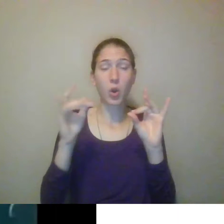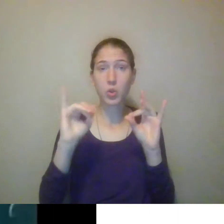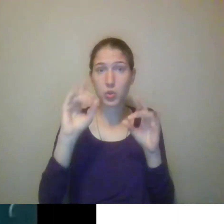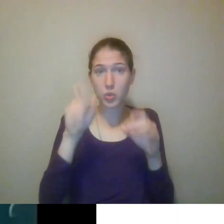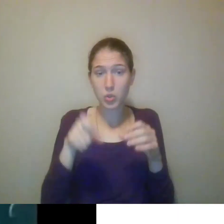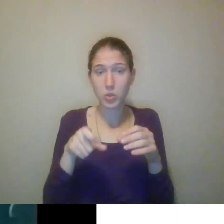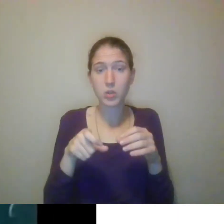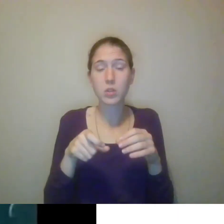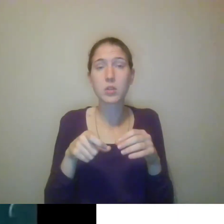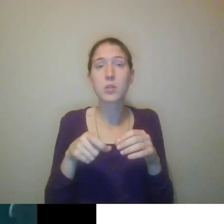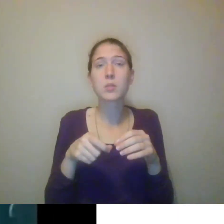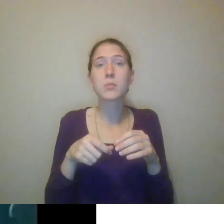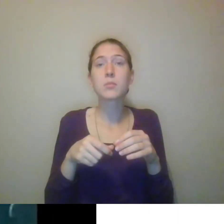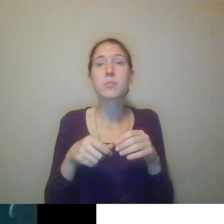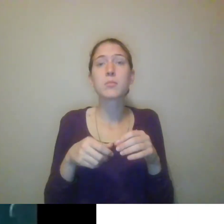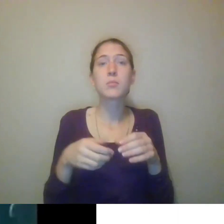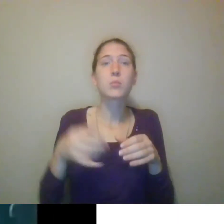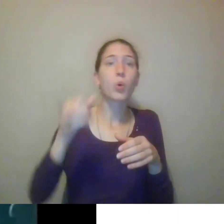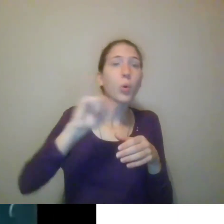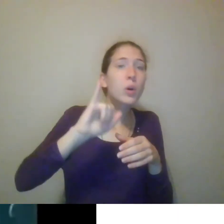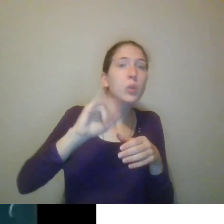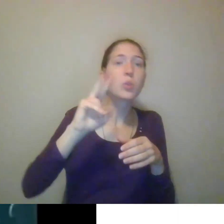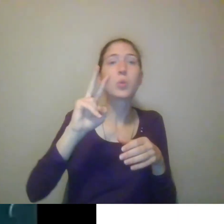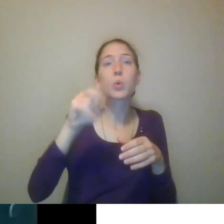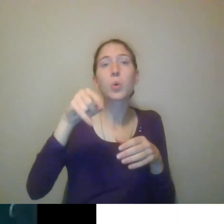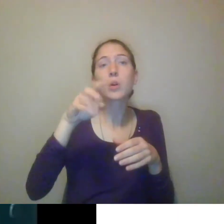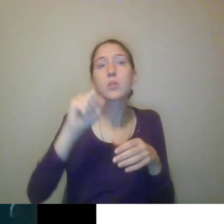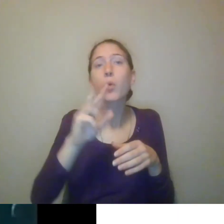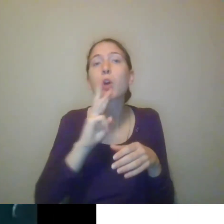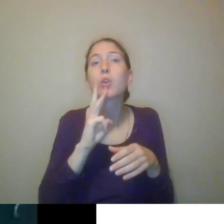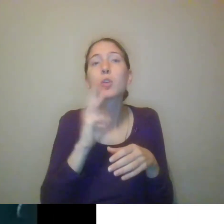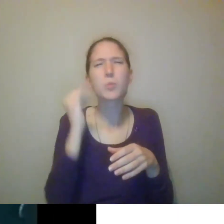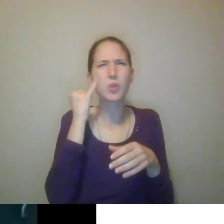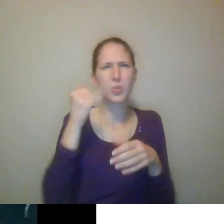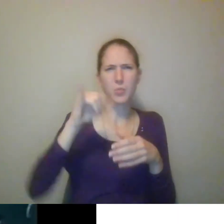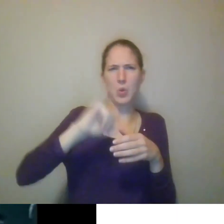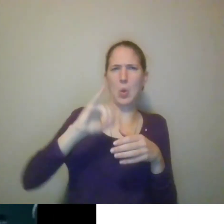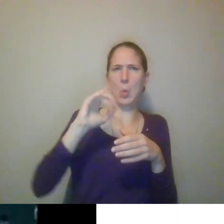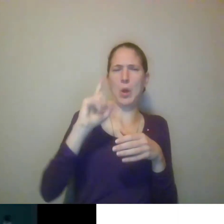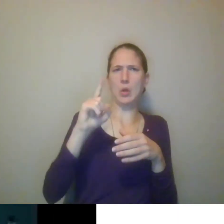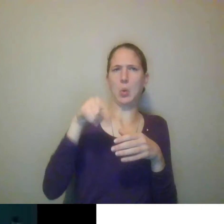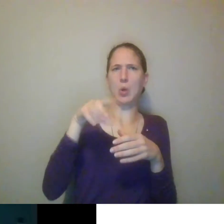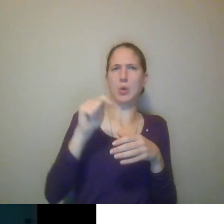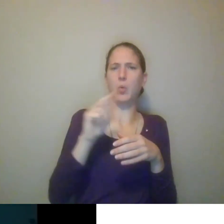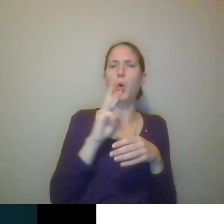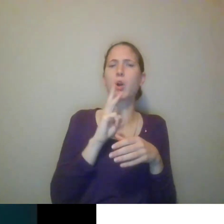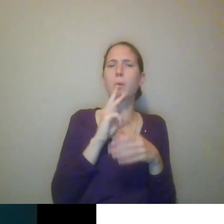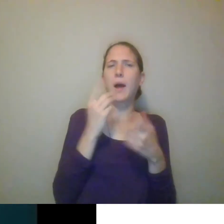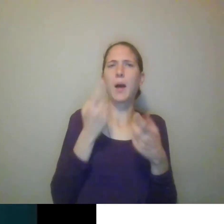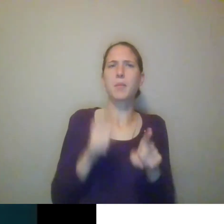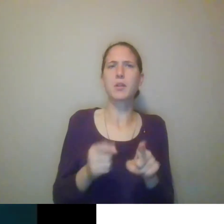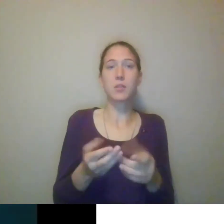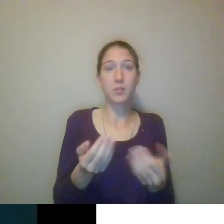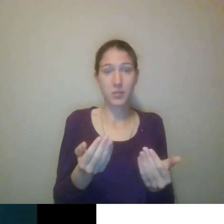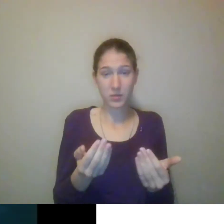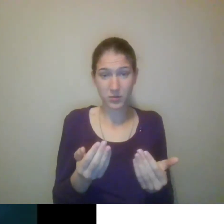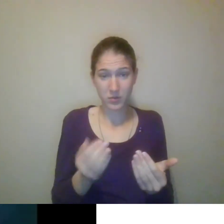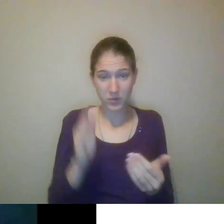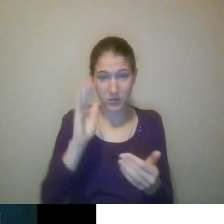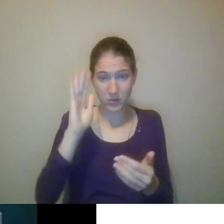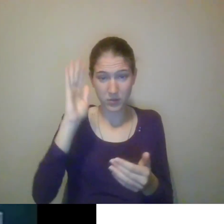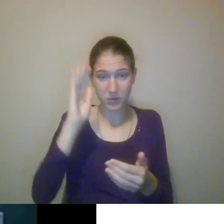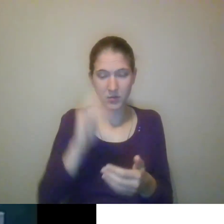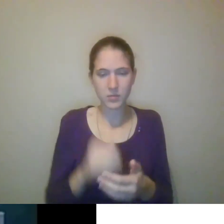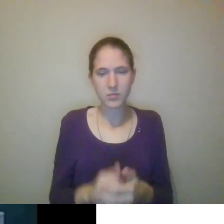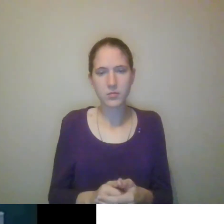quarts of water, right? What happens if you only add 1 quart of water? What happens? Your hands, come on, hands. What happens if you only add 1